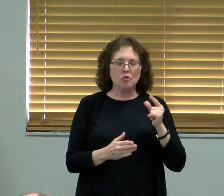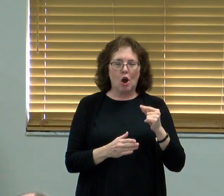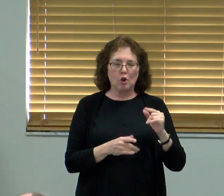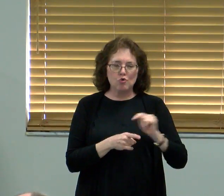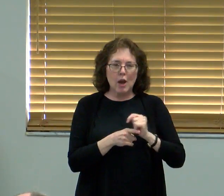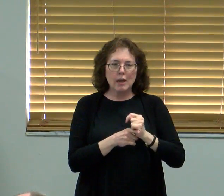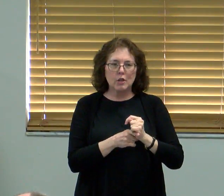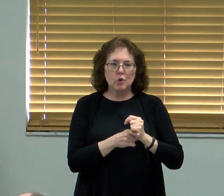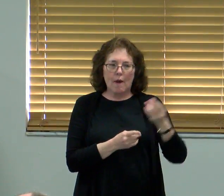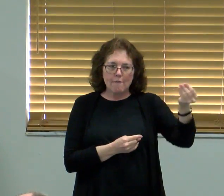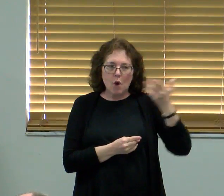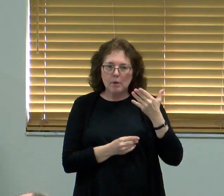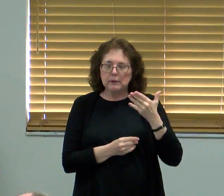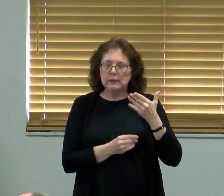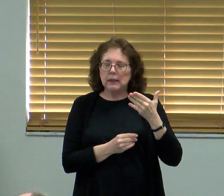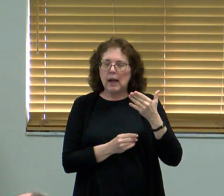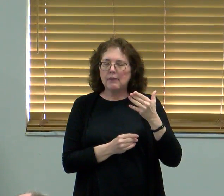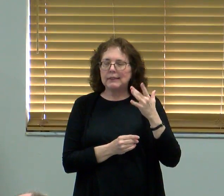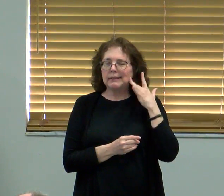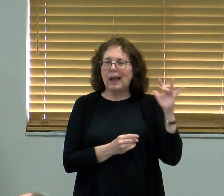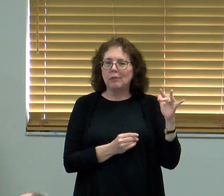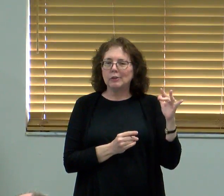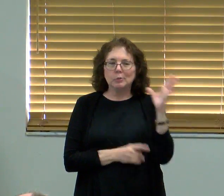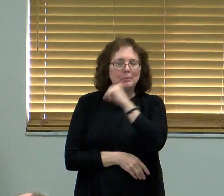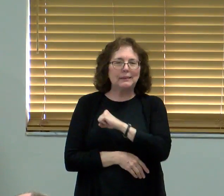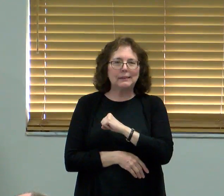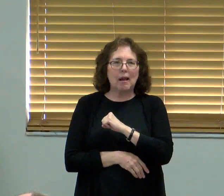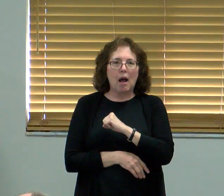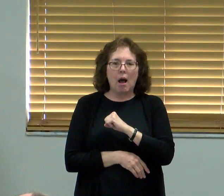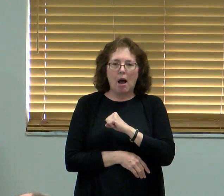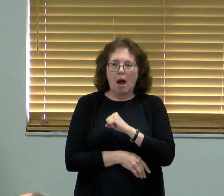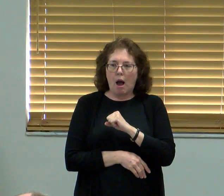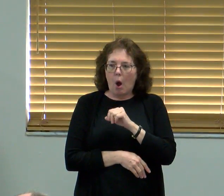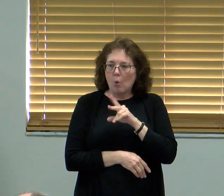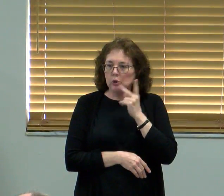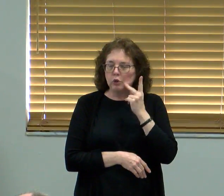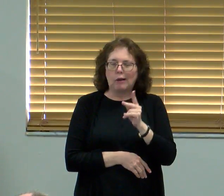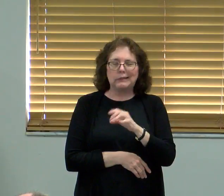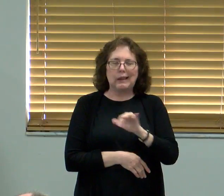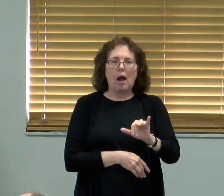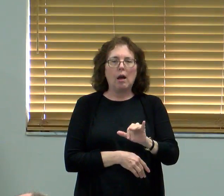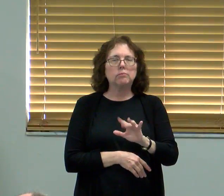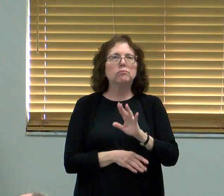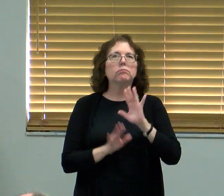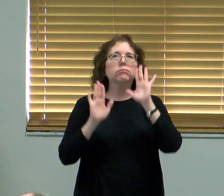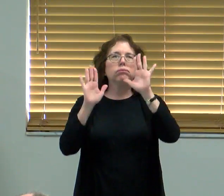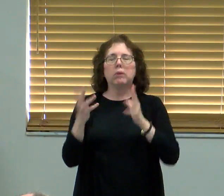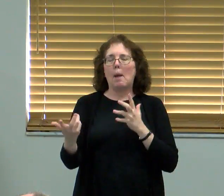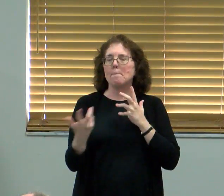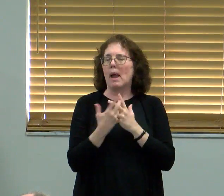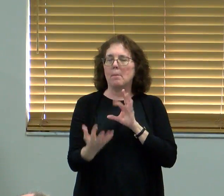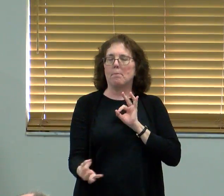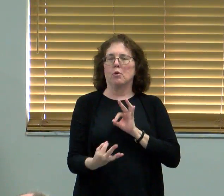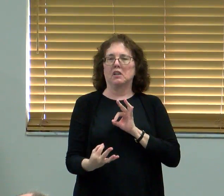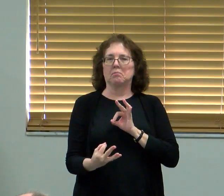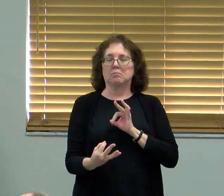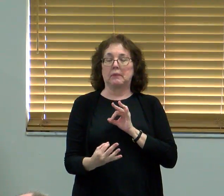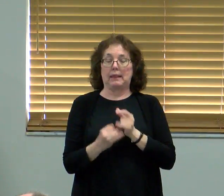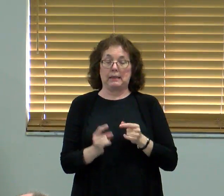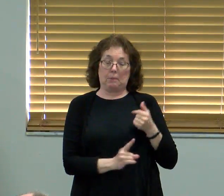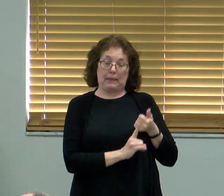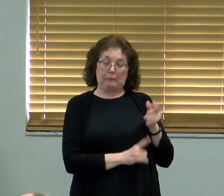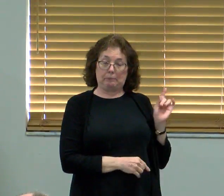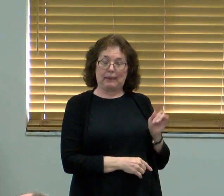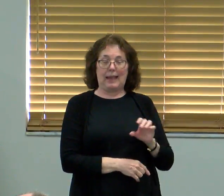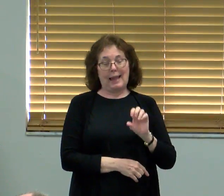her to the sounds that she was missing, and when she found canine companions, she was elated and grateful for her match. Lastly, me, Sarah